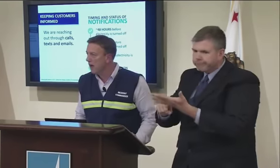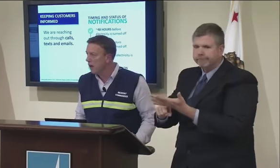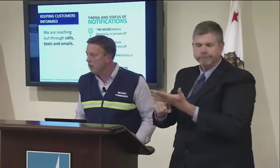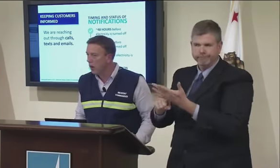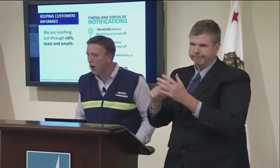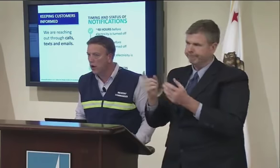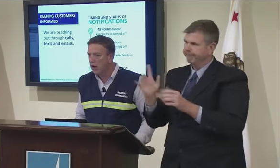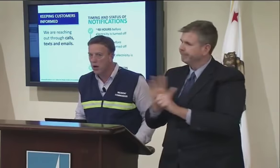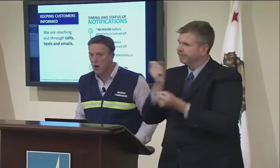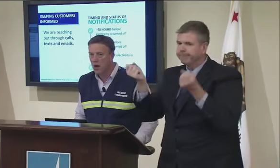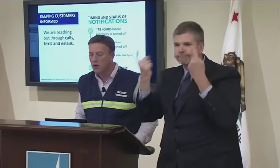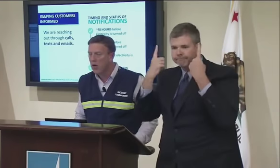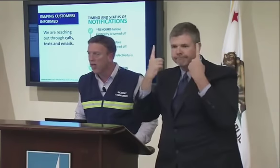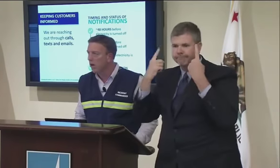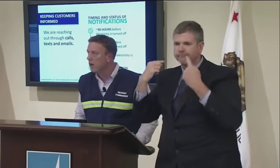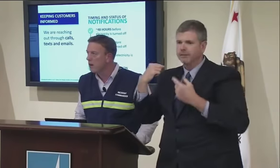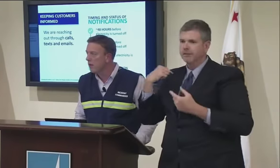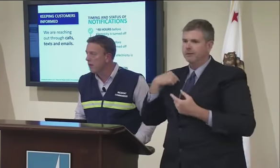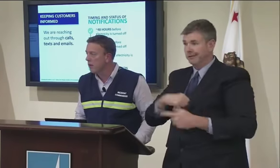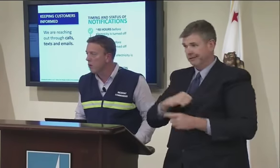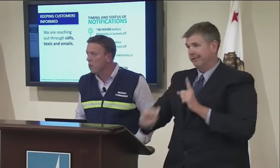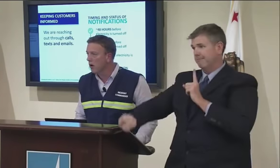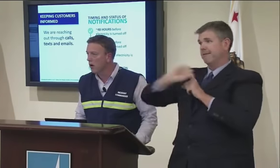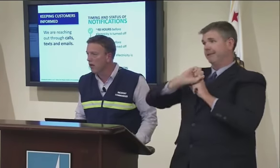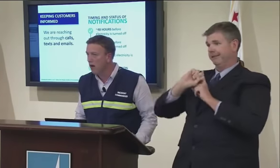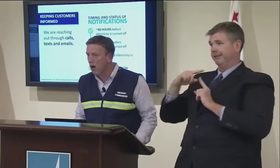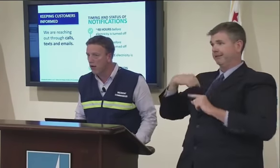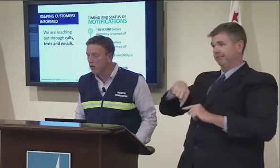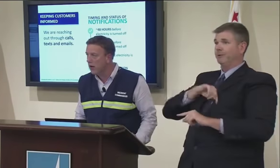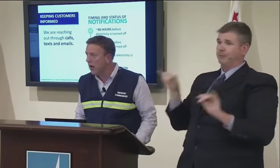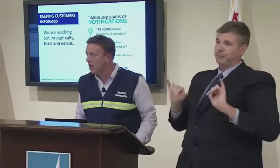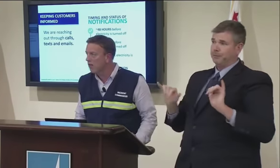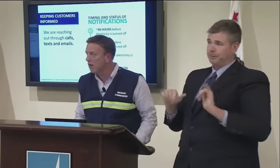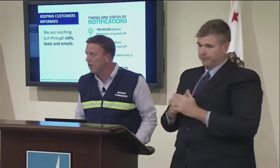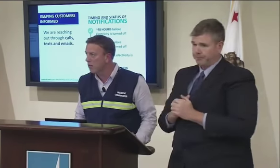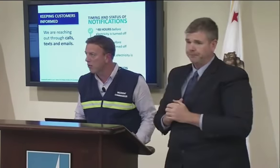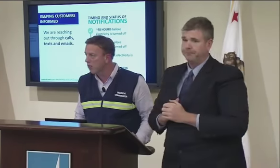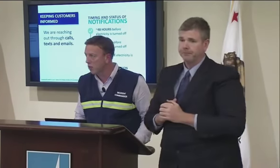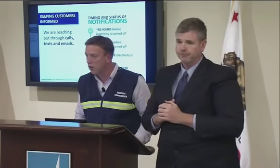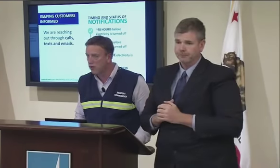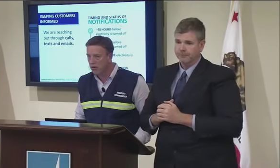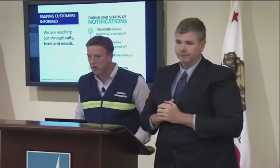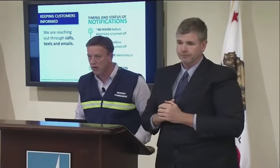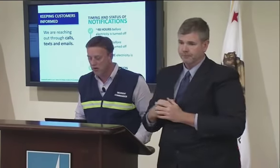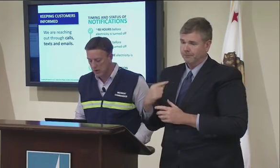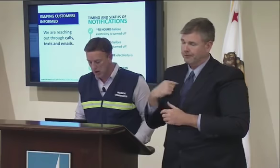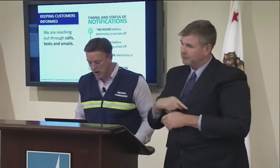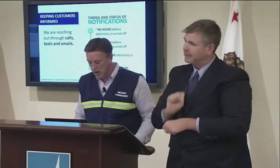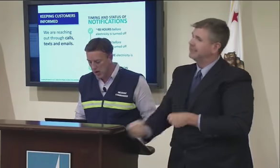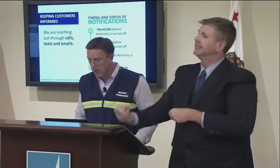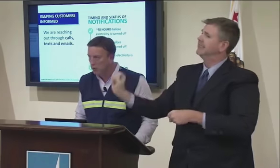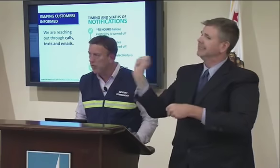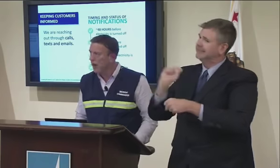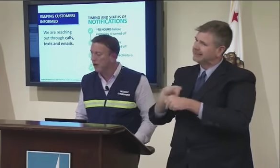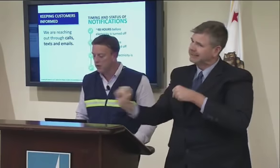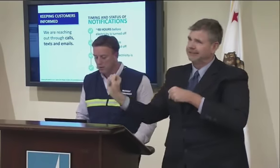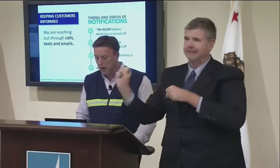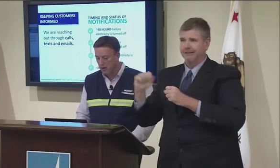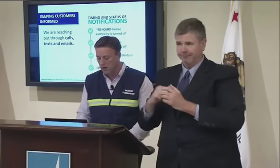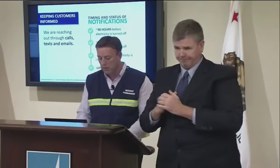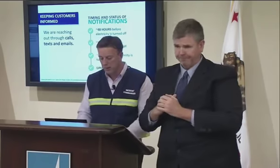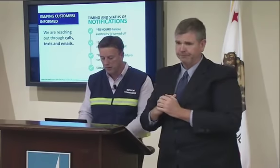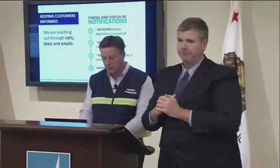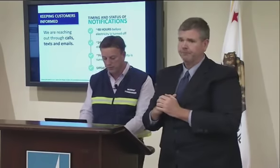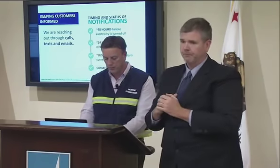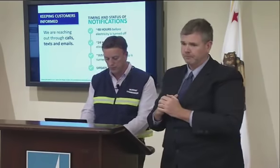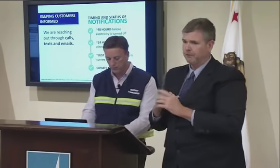impacted by that as well. You have our commitment that we're working as hard as we can to safely restore you to service. And with that, I'll turn it back